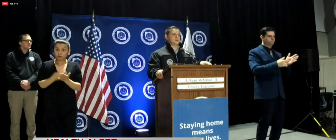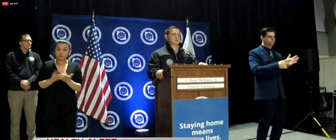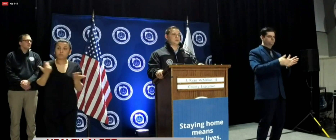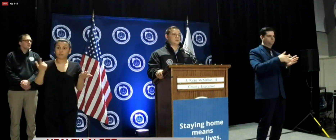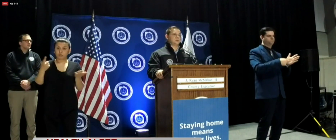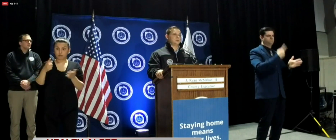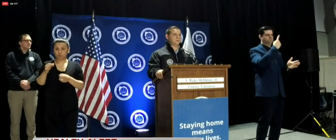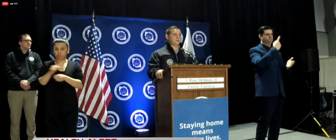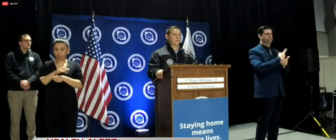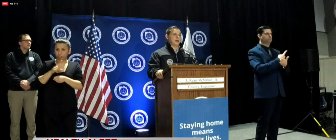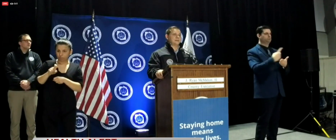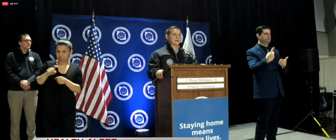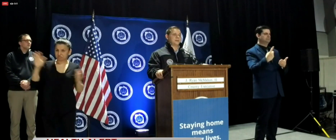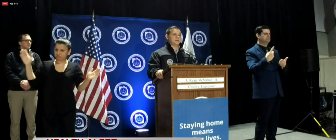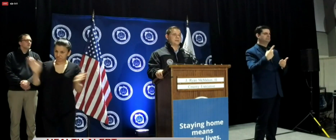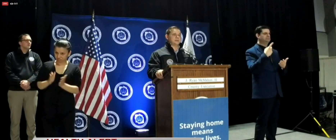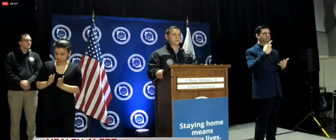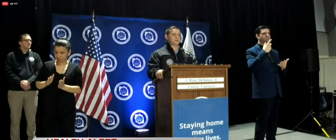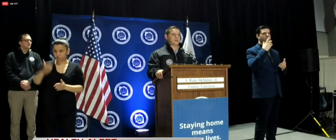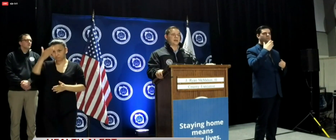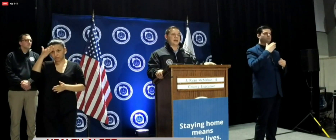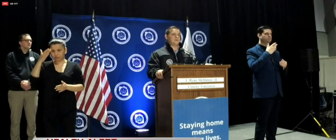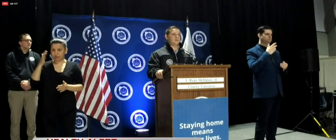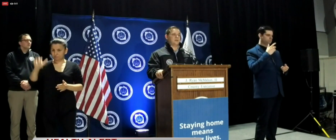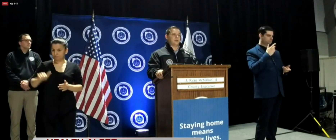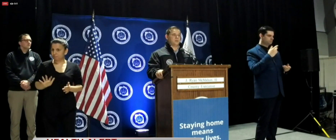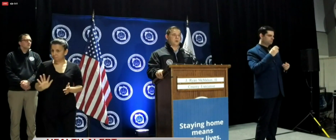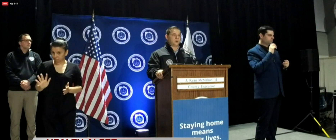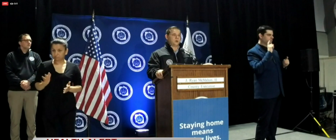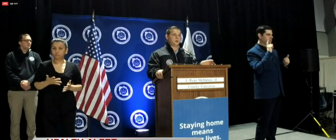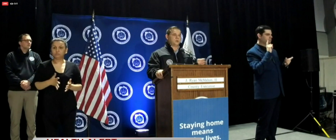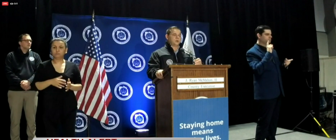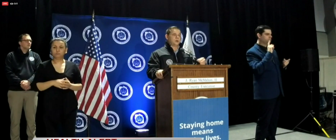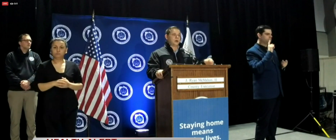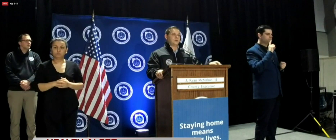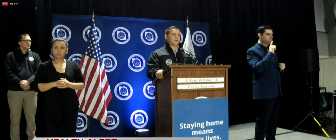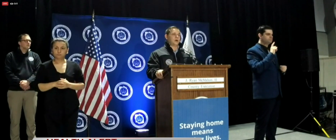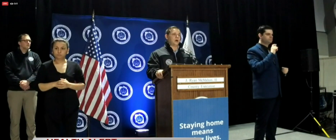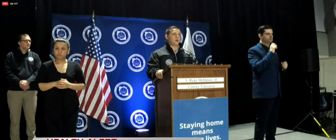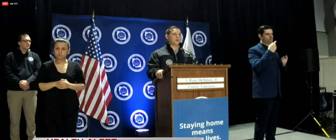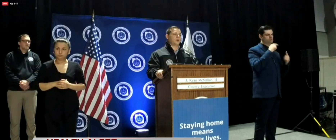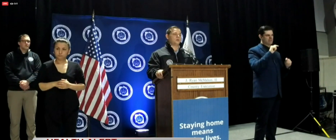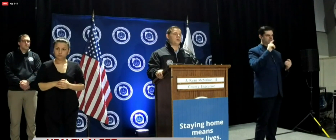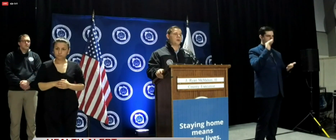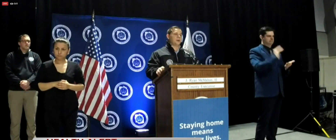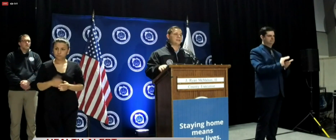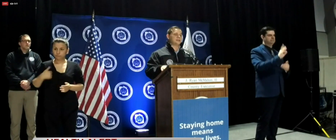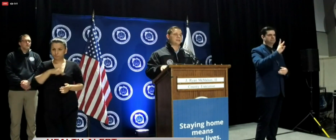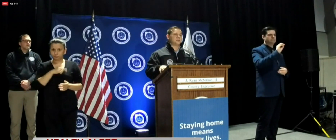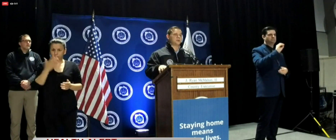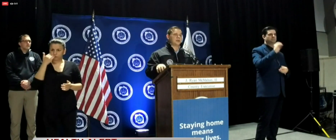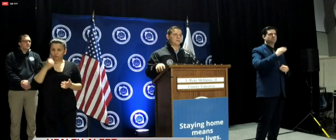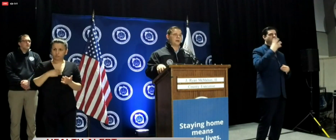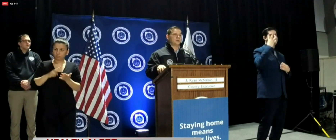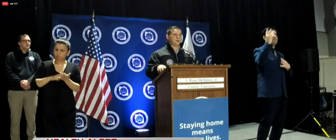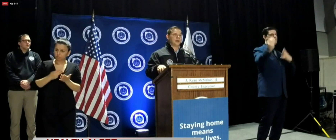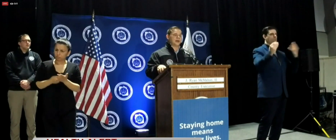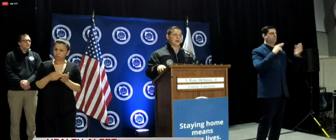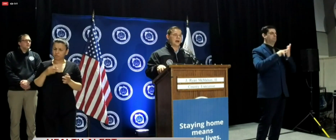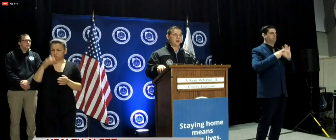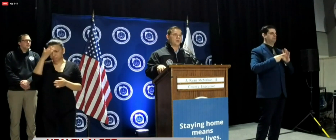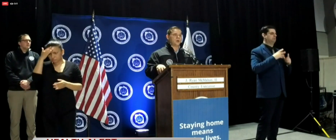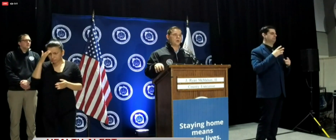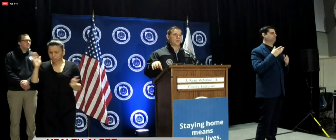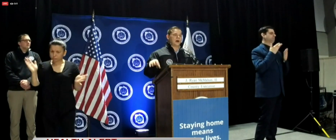really minimizing that by 60%, not 50 anymore. We're going for our own curve by 60%. By doing